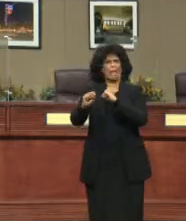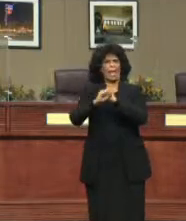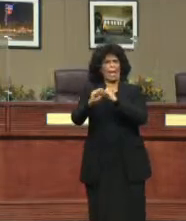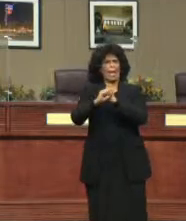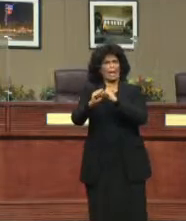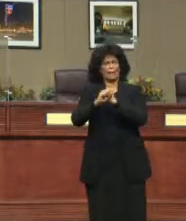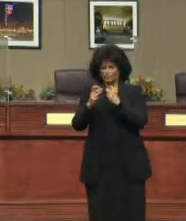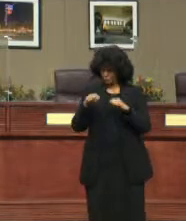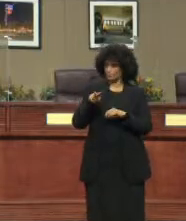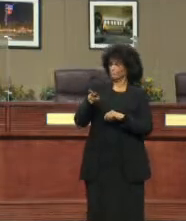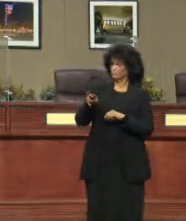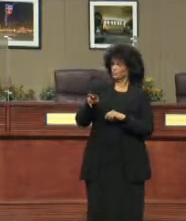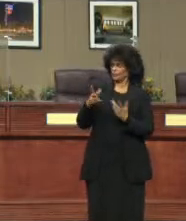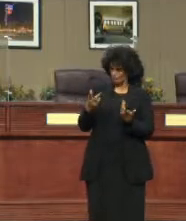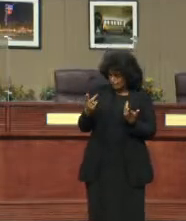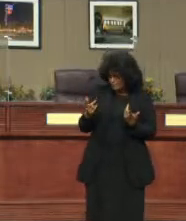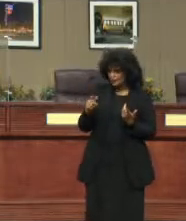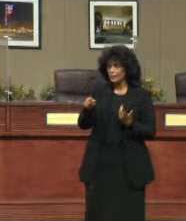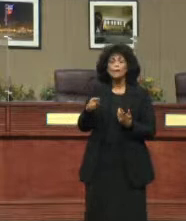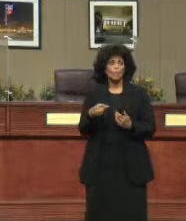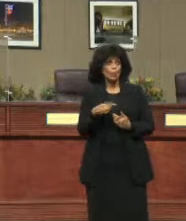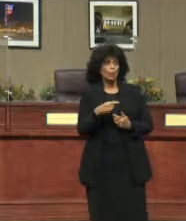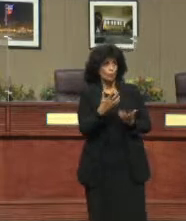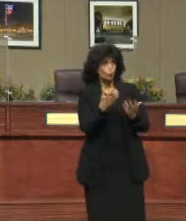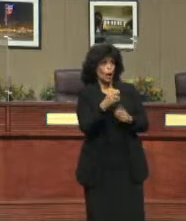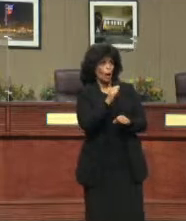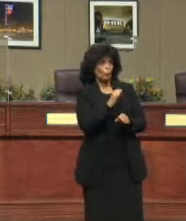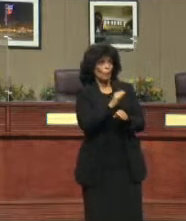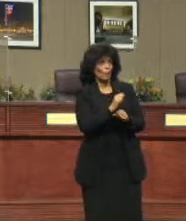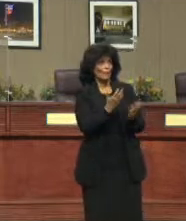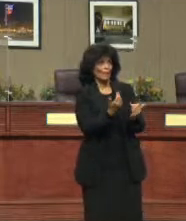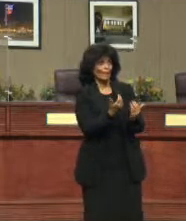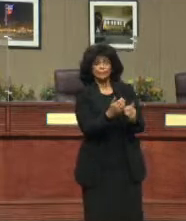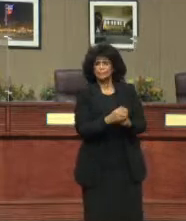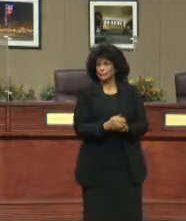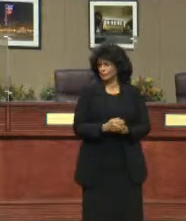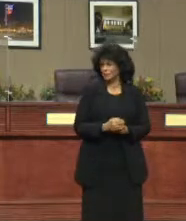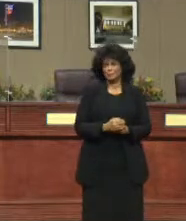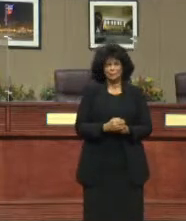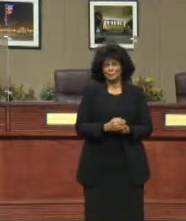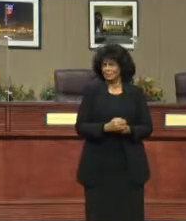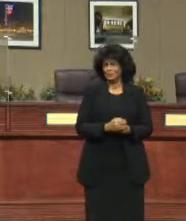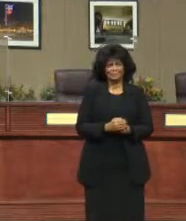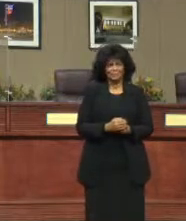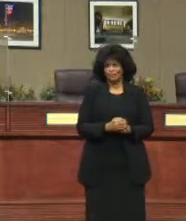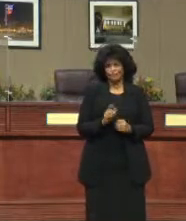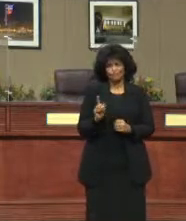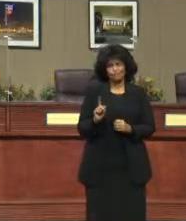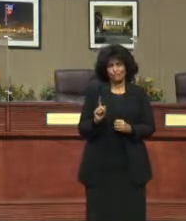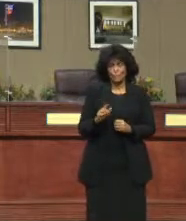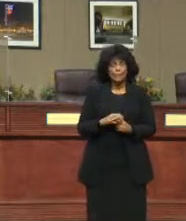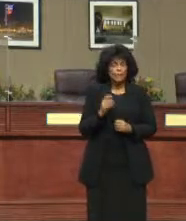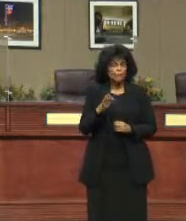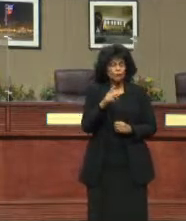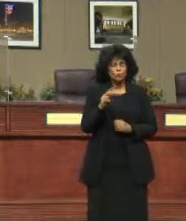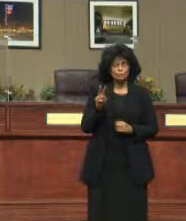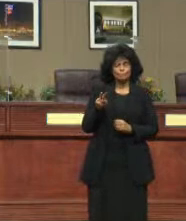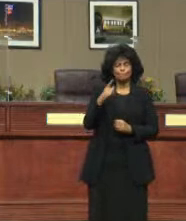a vaccine appointment. Report suspicious solicitations or